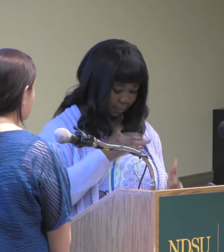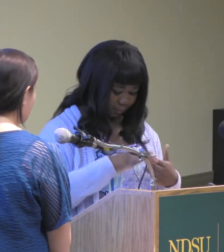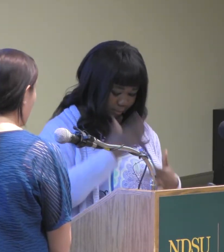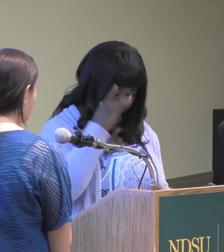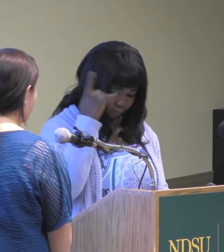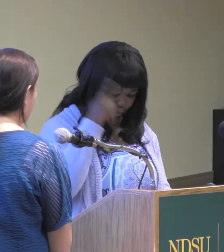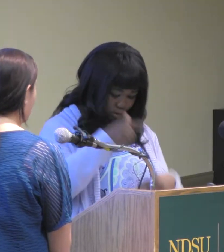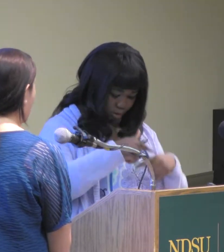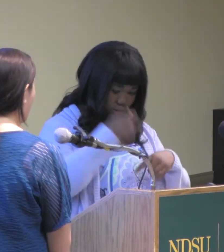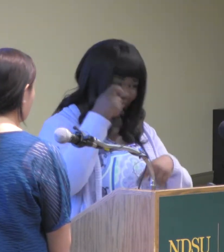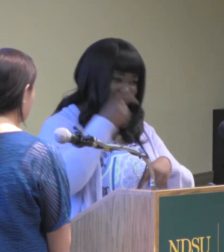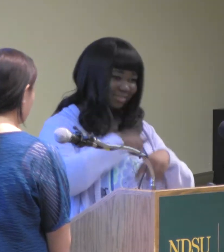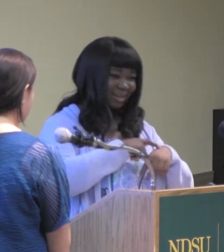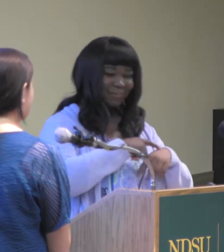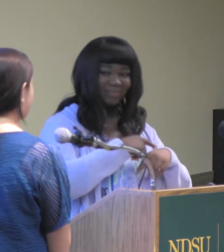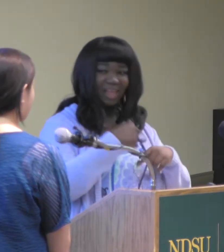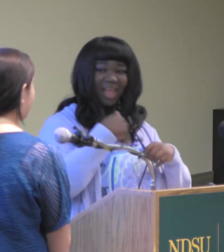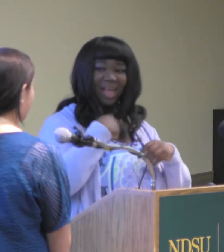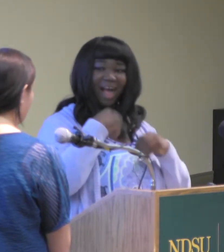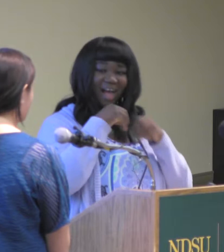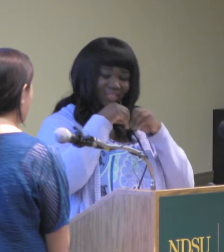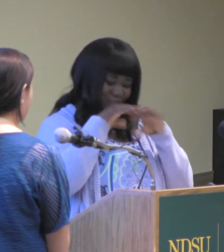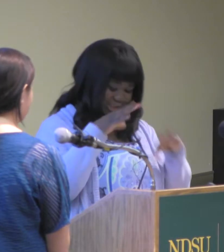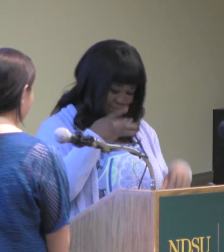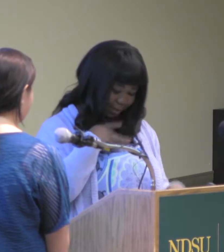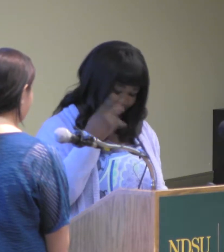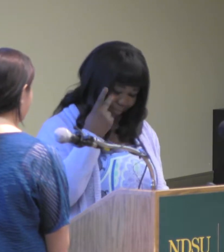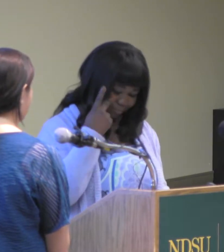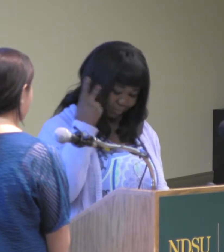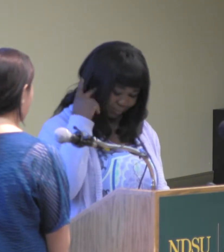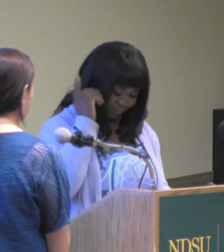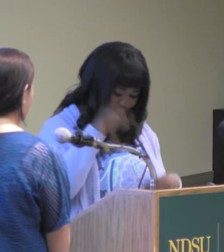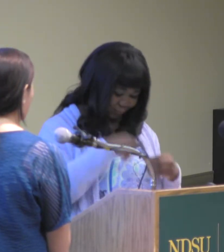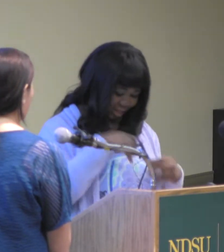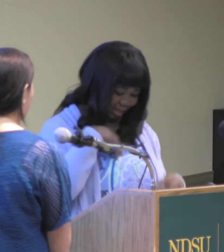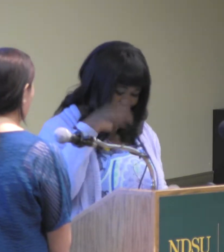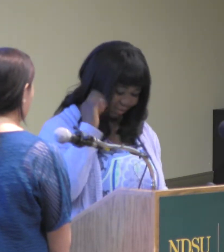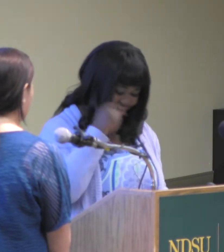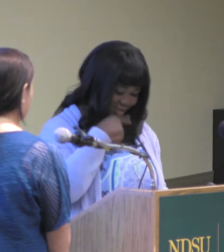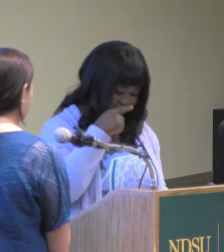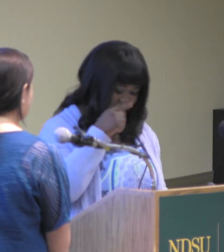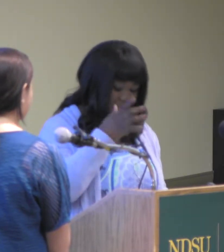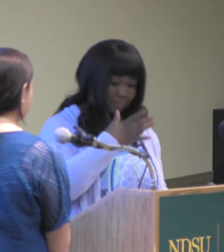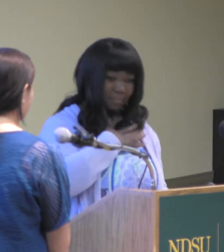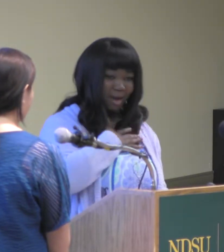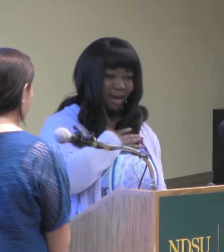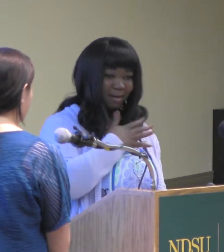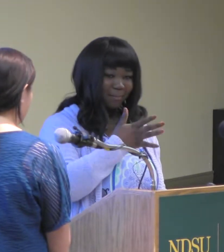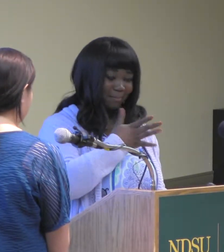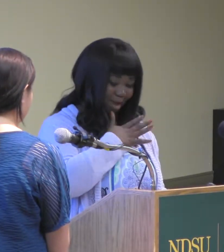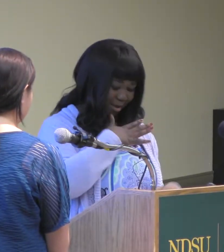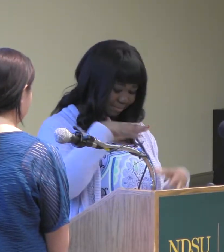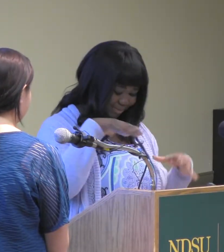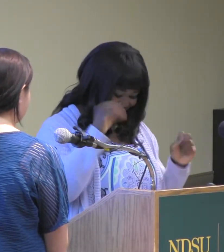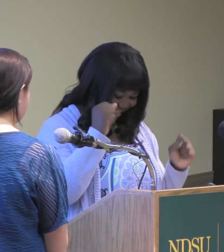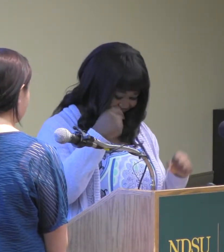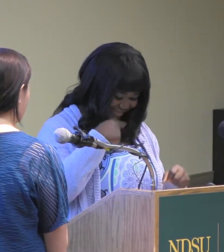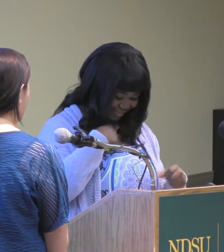When I was 5, I became sick for a very long time, and I lost my hearing.